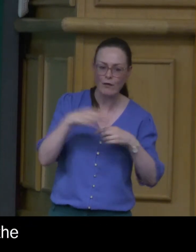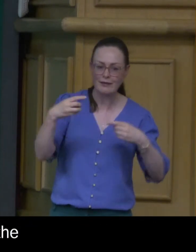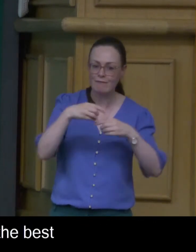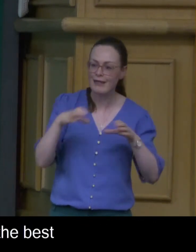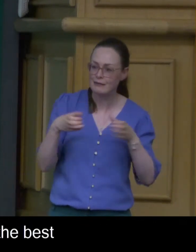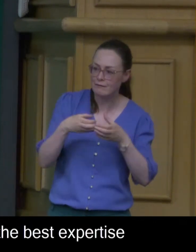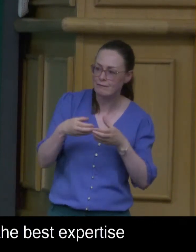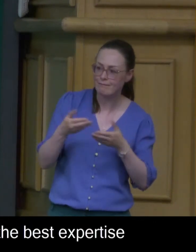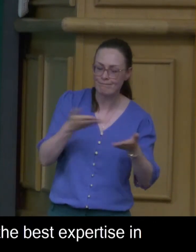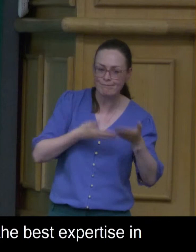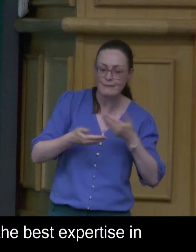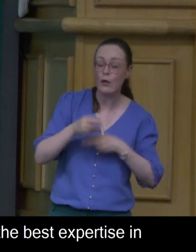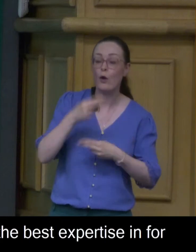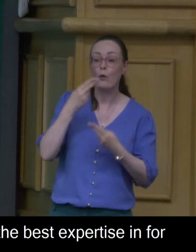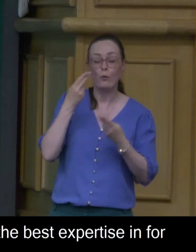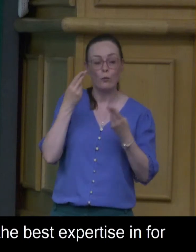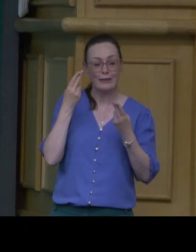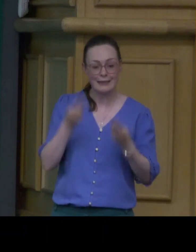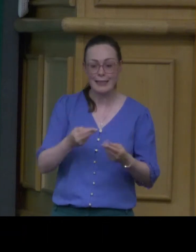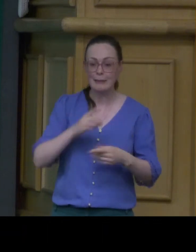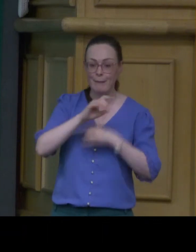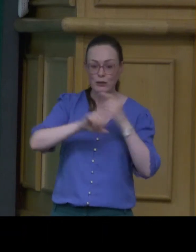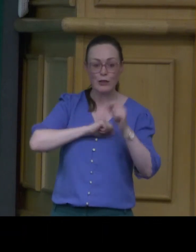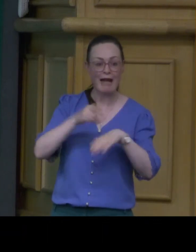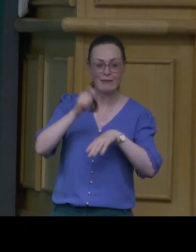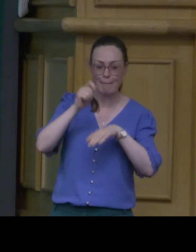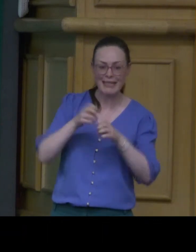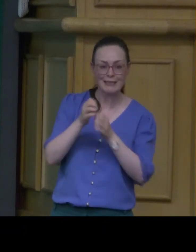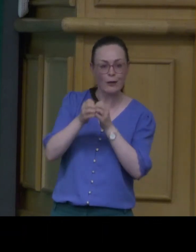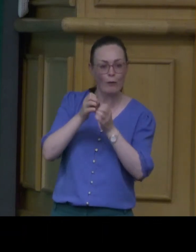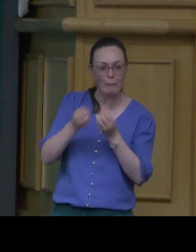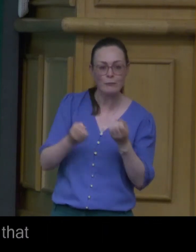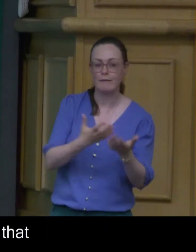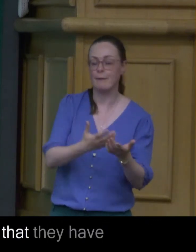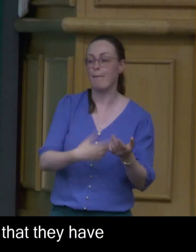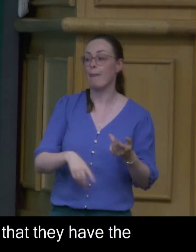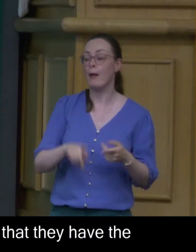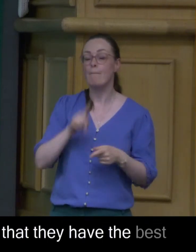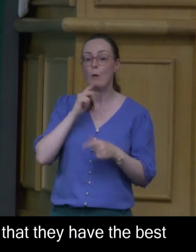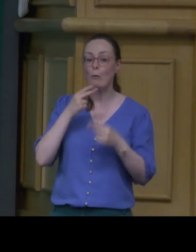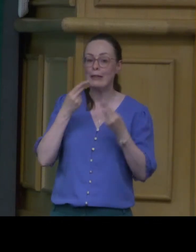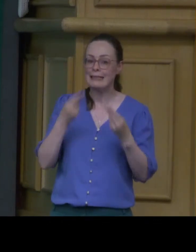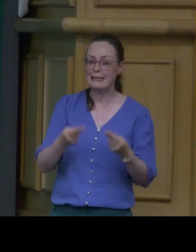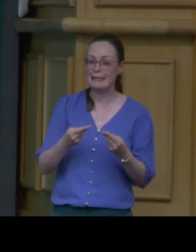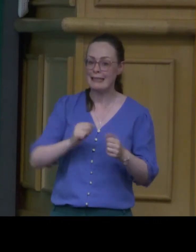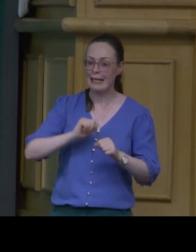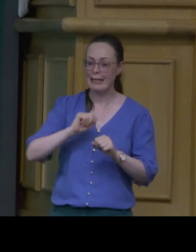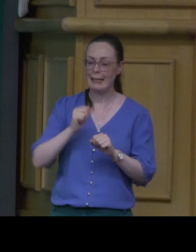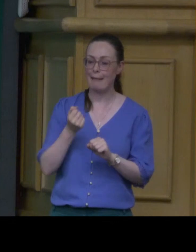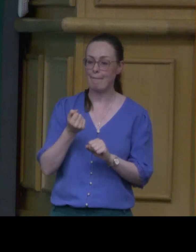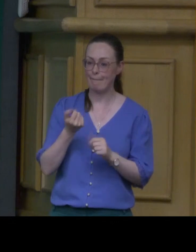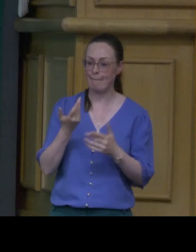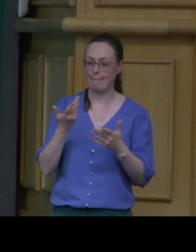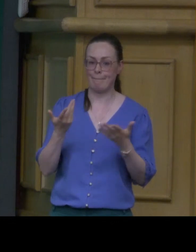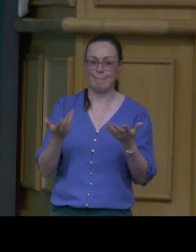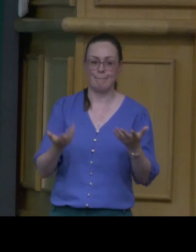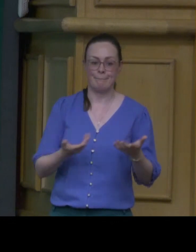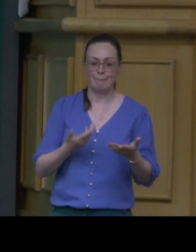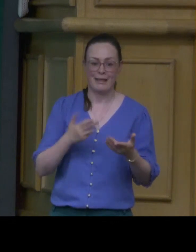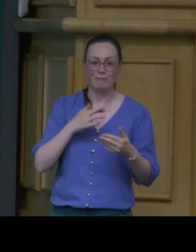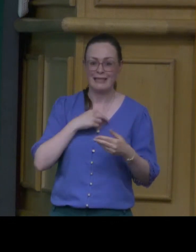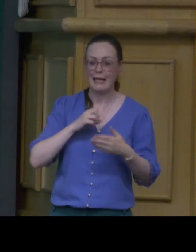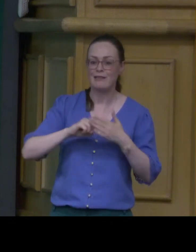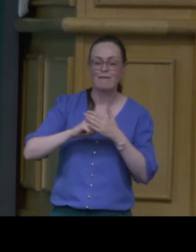forces. Yes, we need to make sure that they have the best equipment. But we need to maintain and